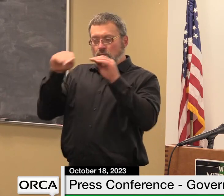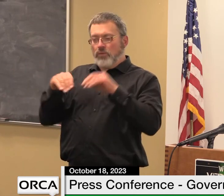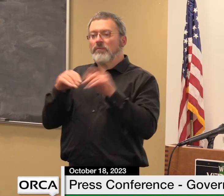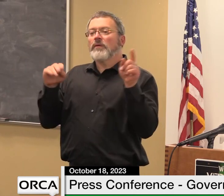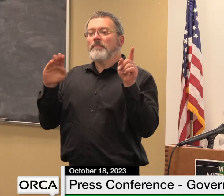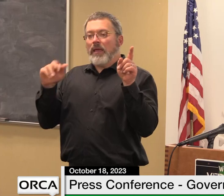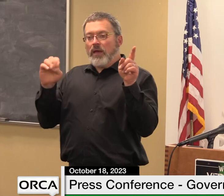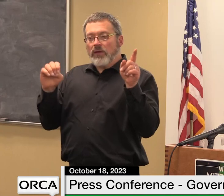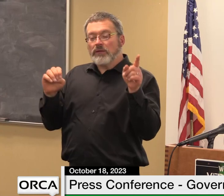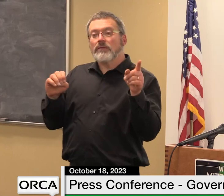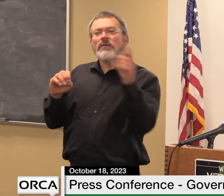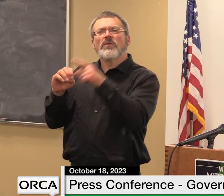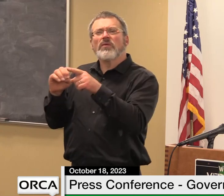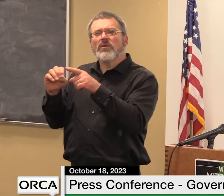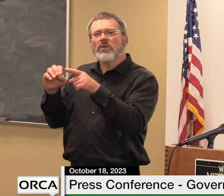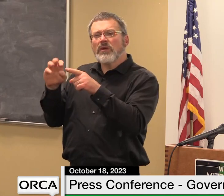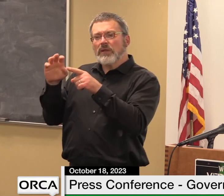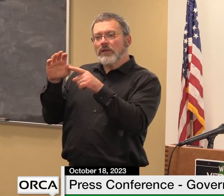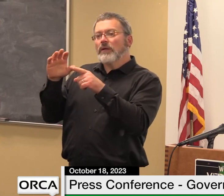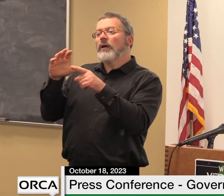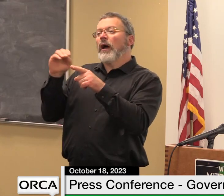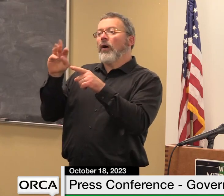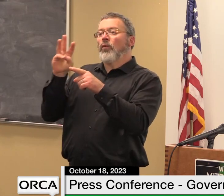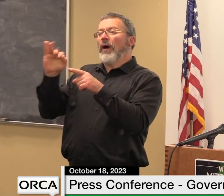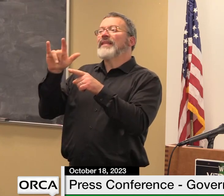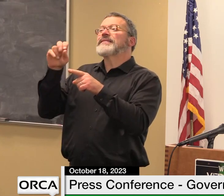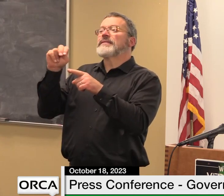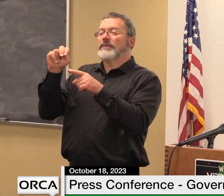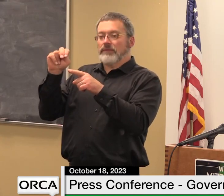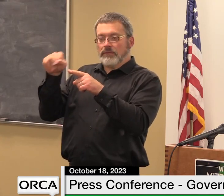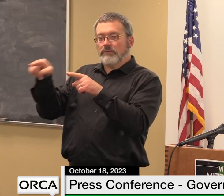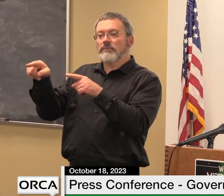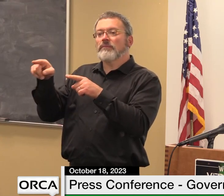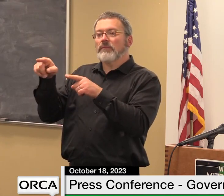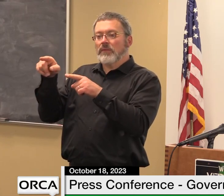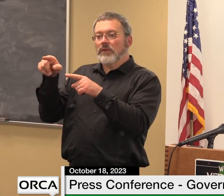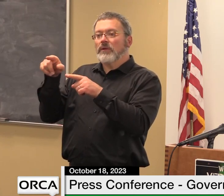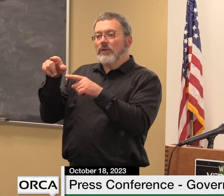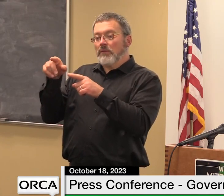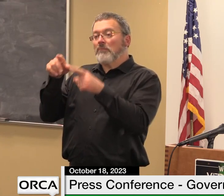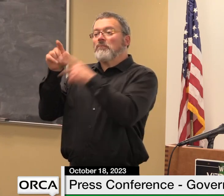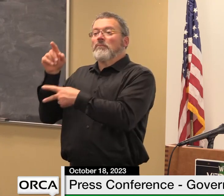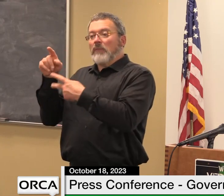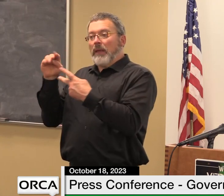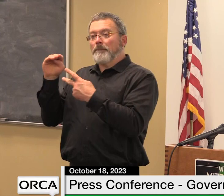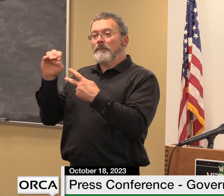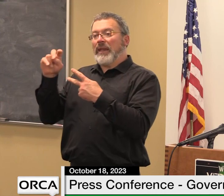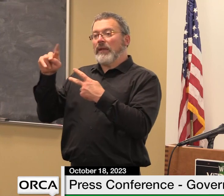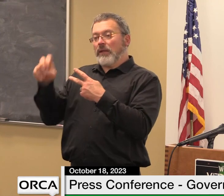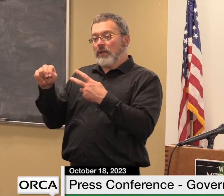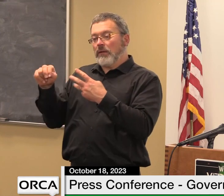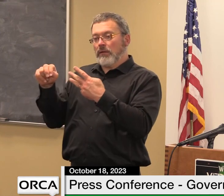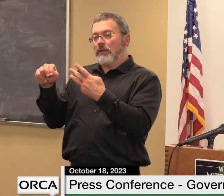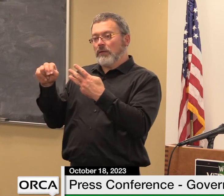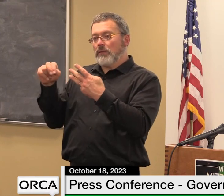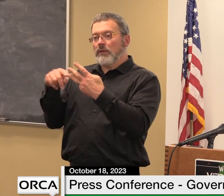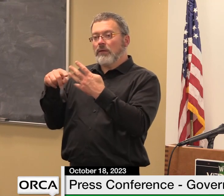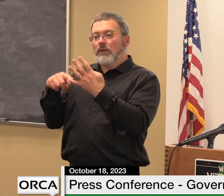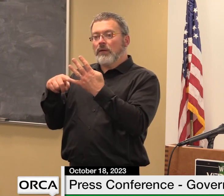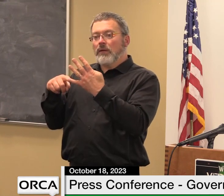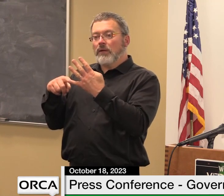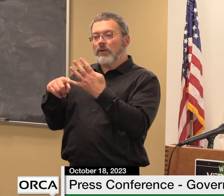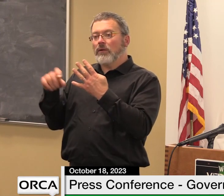Williston, Casella Construction in Mendon, and the Stowe Events Field from 1 to